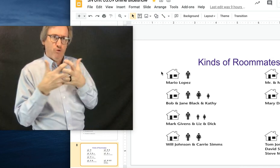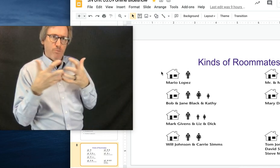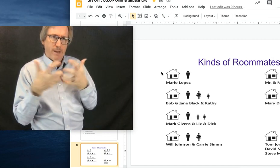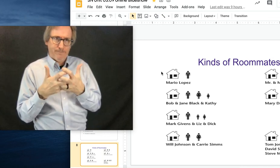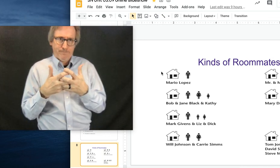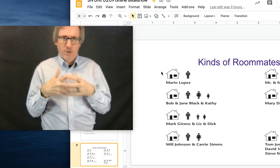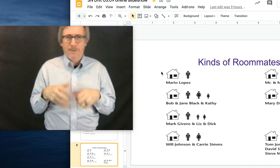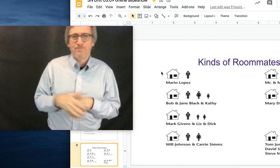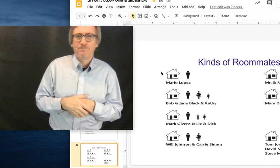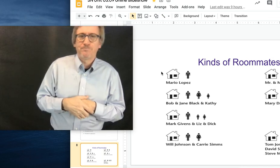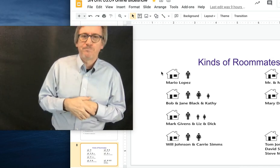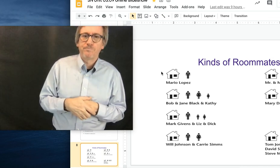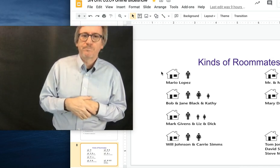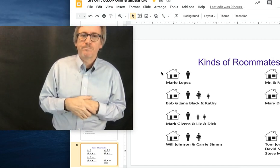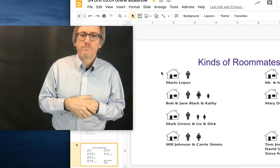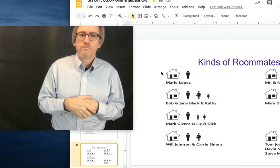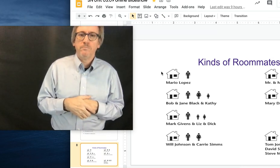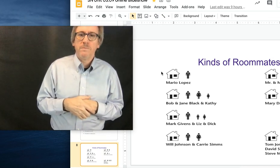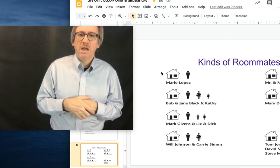roommate. Okay.